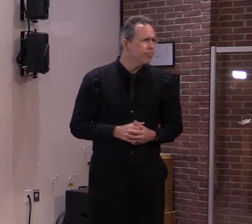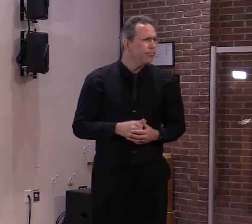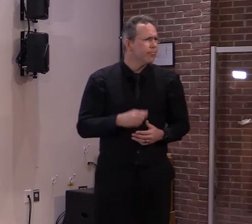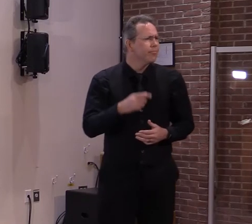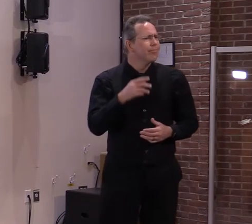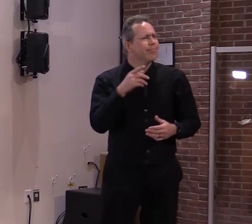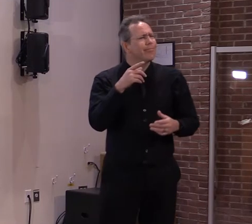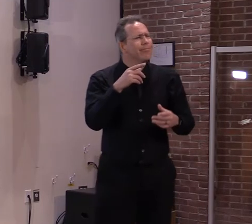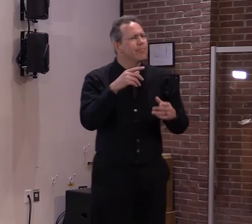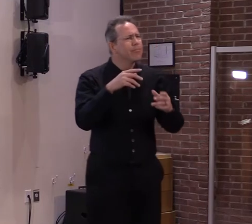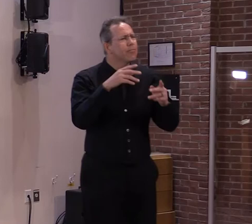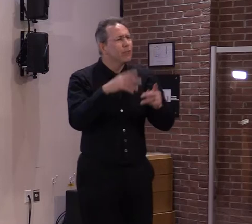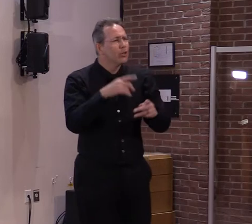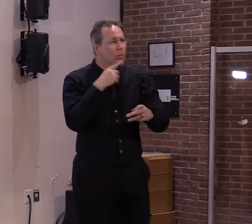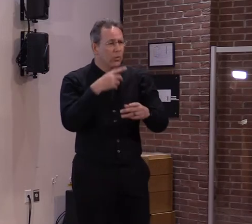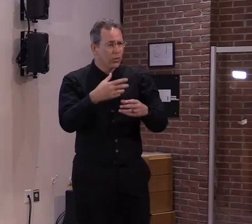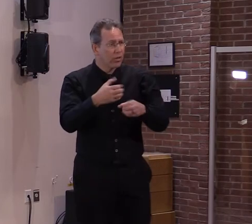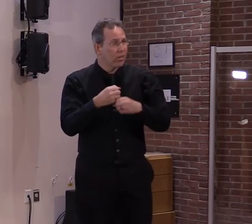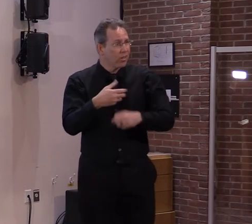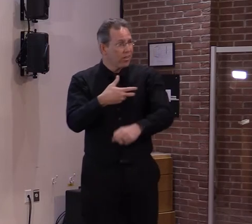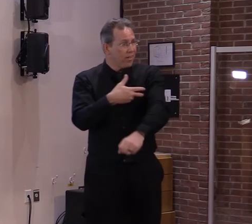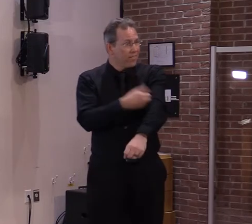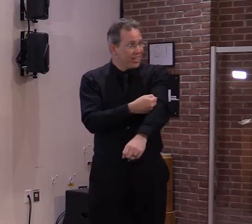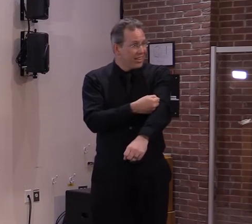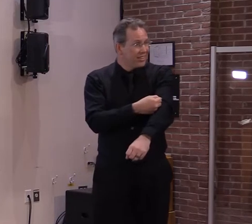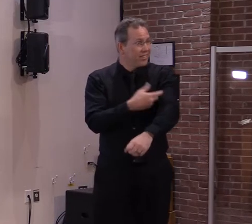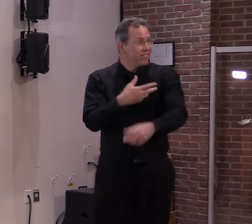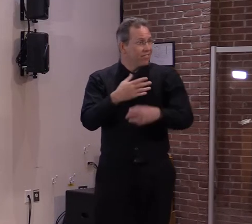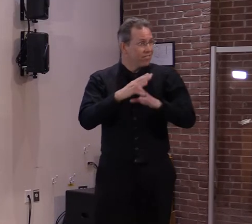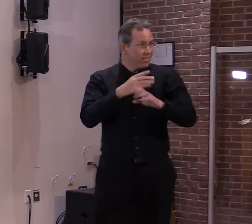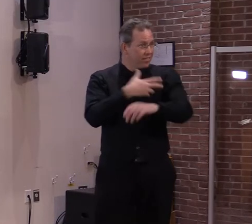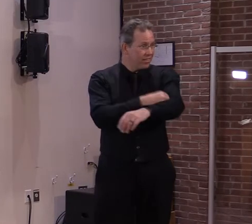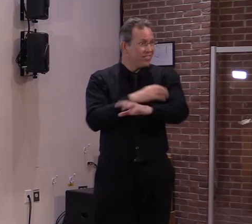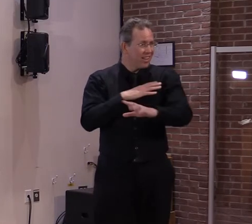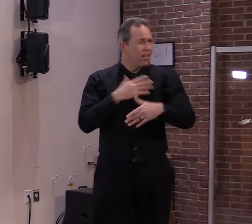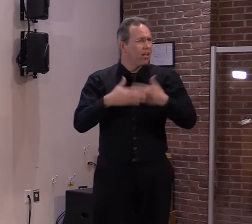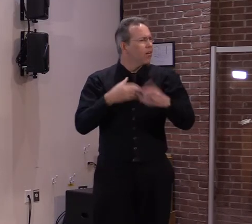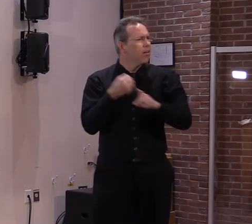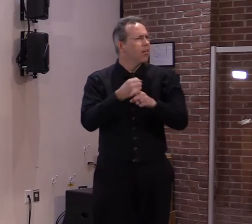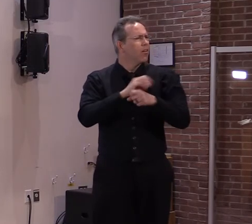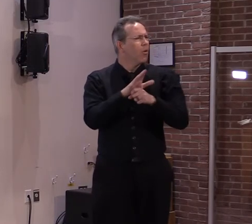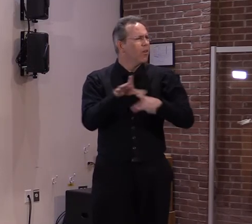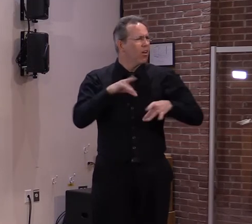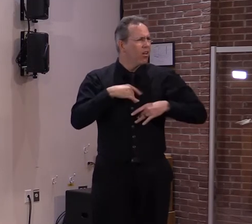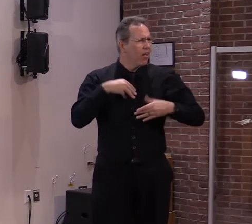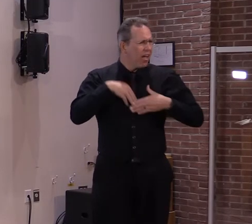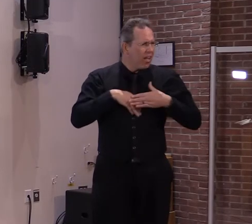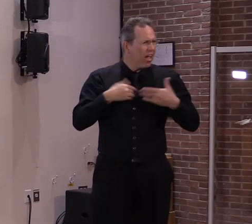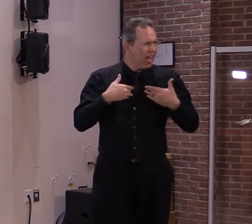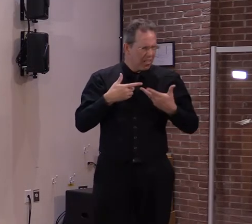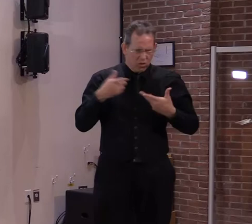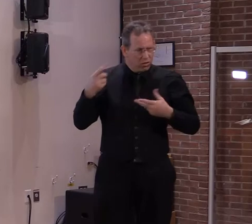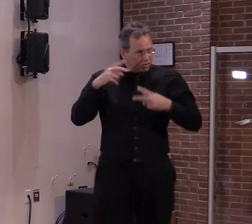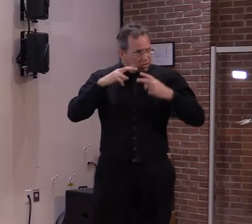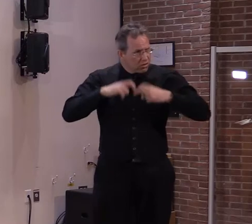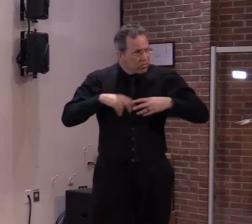determine if a specific variant is getting around our existing vaccine?